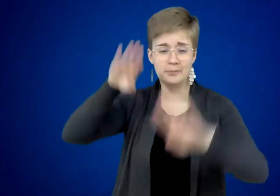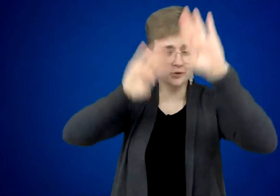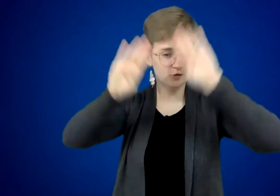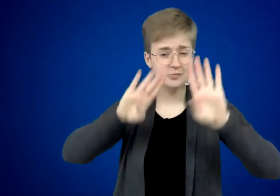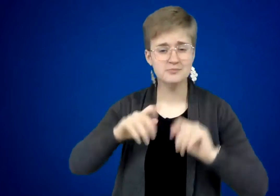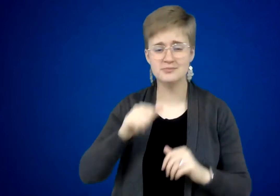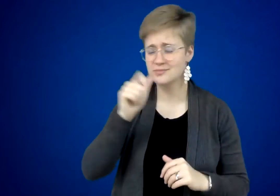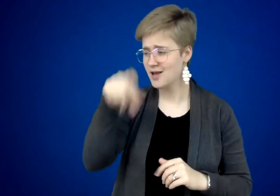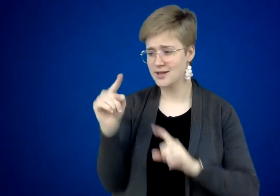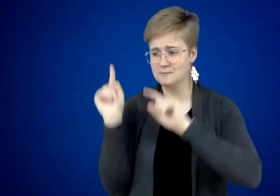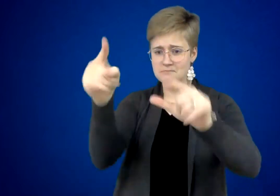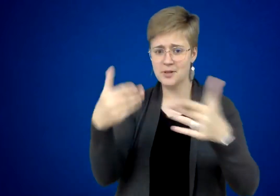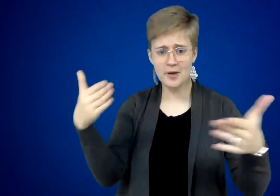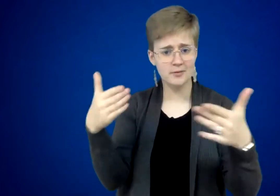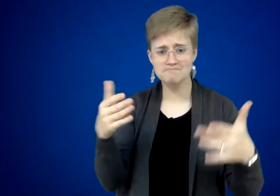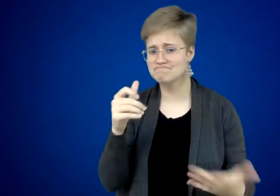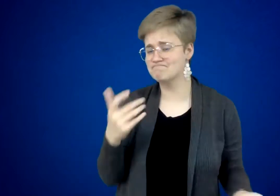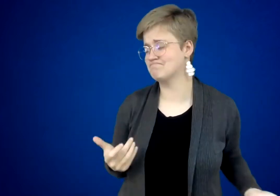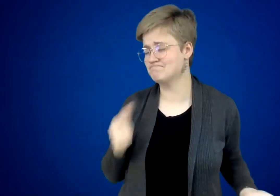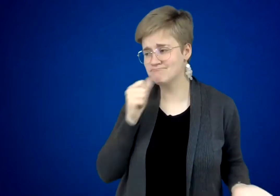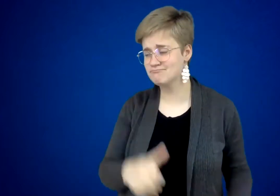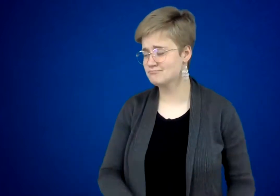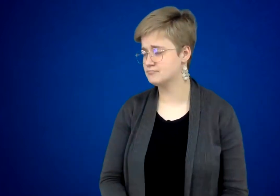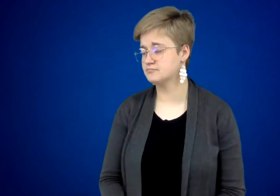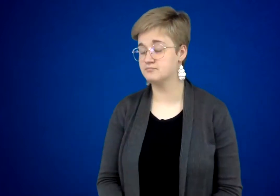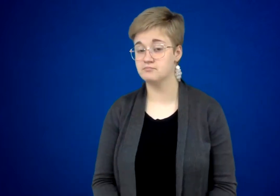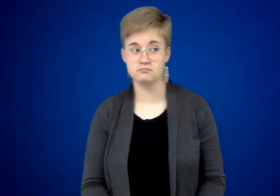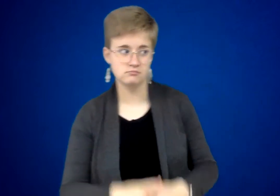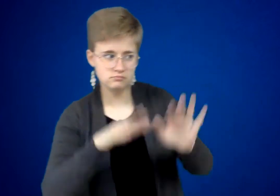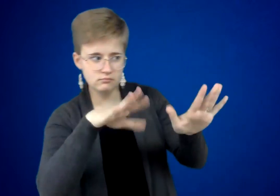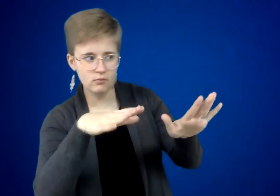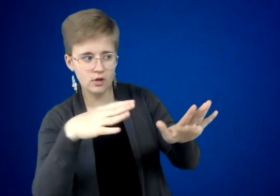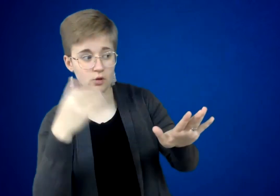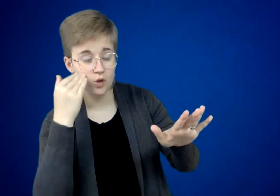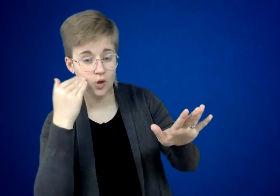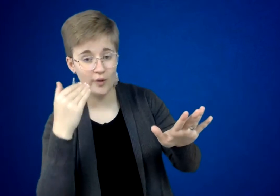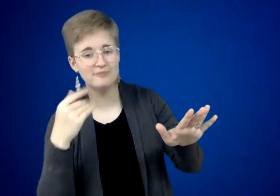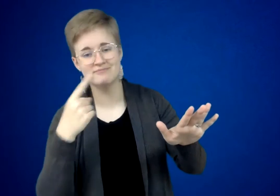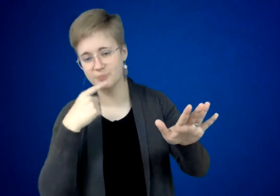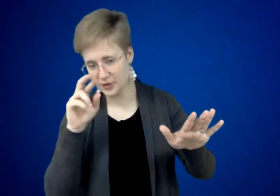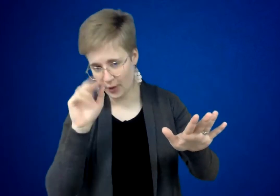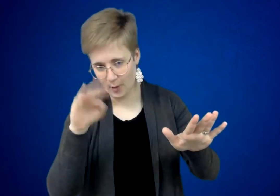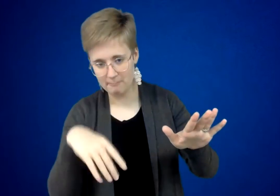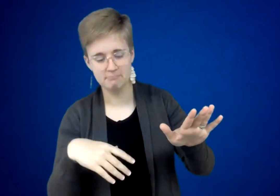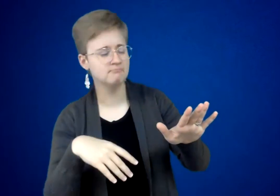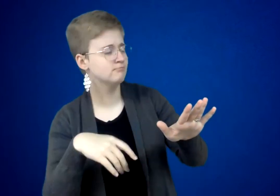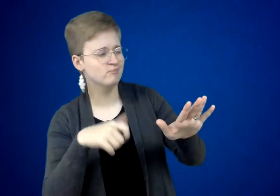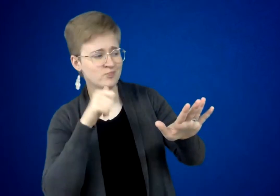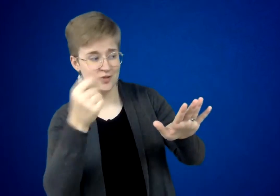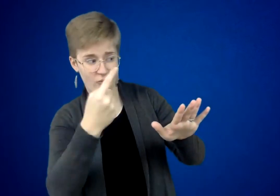supposed to come out here anymore." "You know," said Rob, "you don't always got to get in